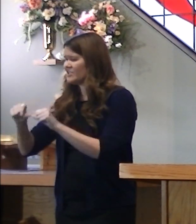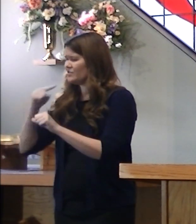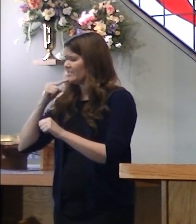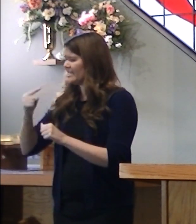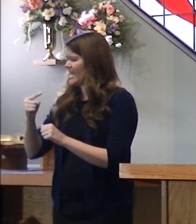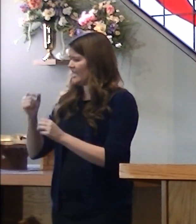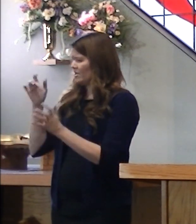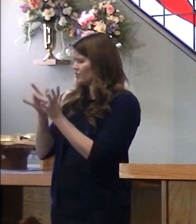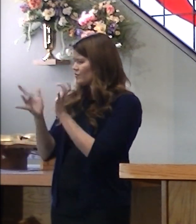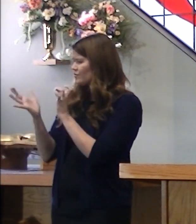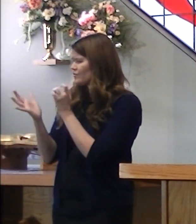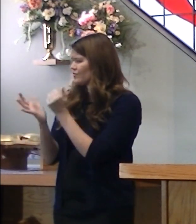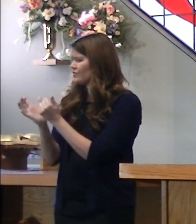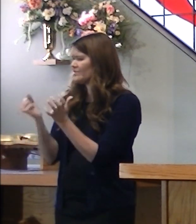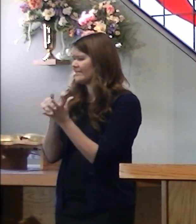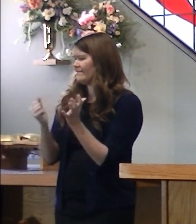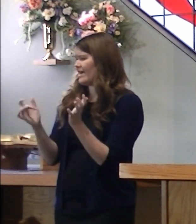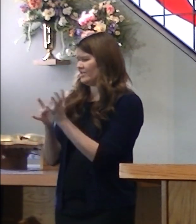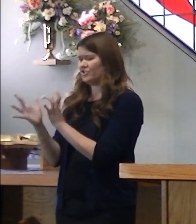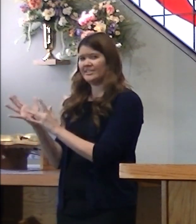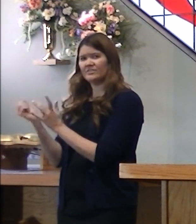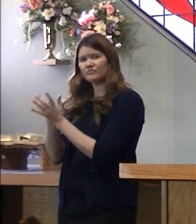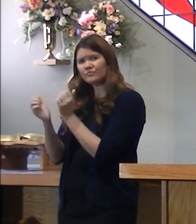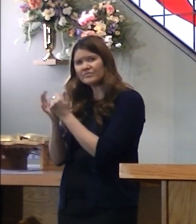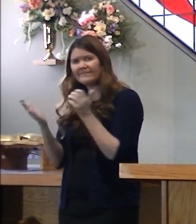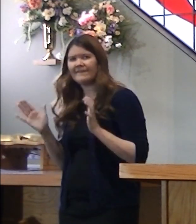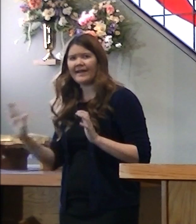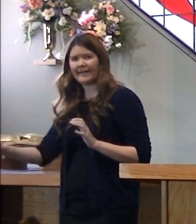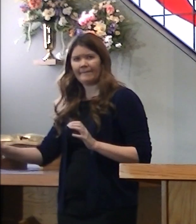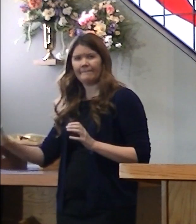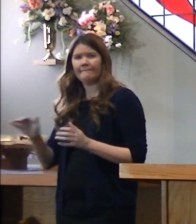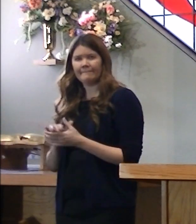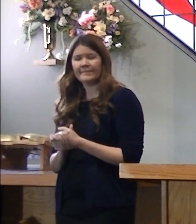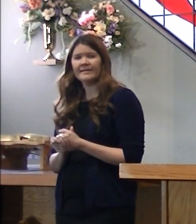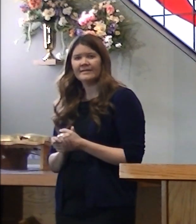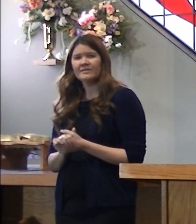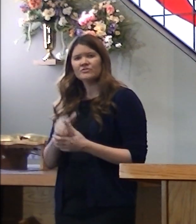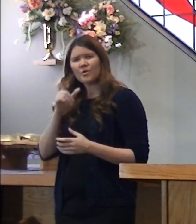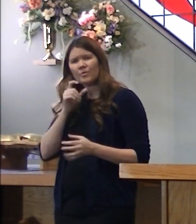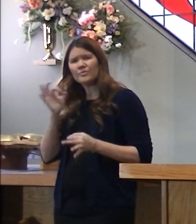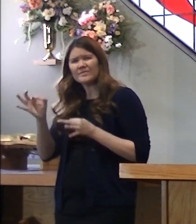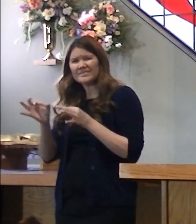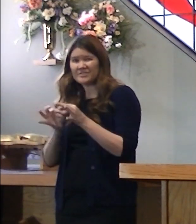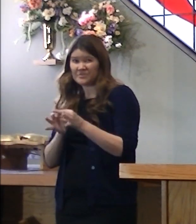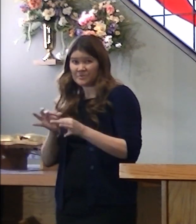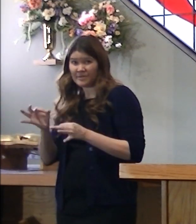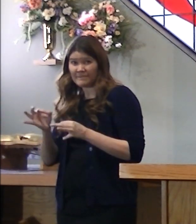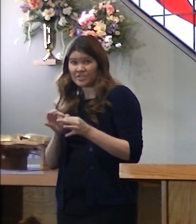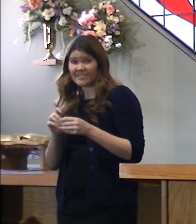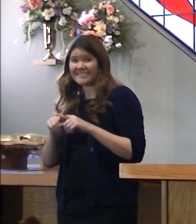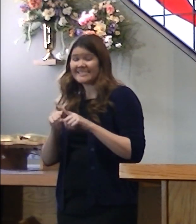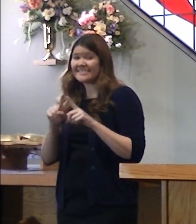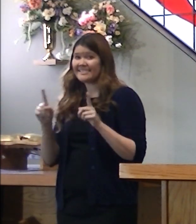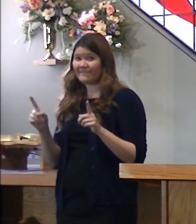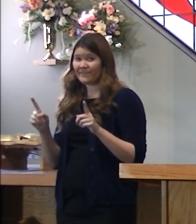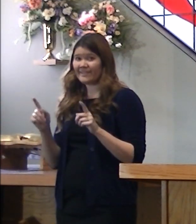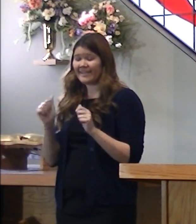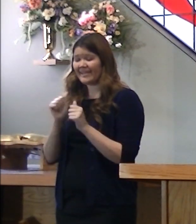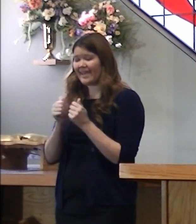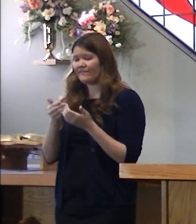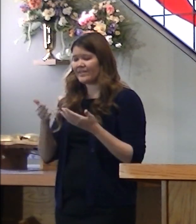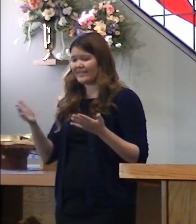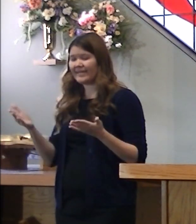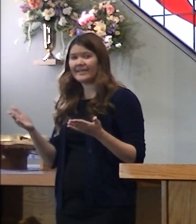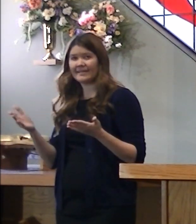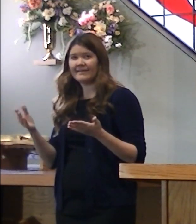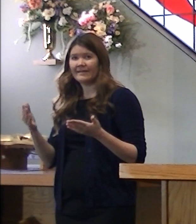be crucified and put to death. So Luke's description of this event is different than everything we've read up